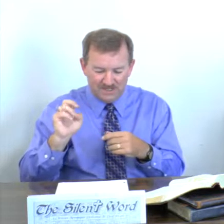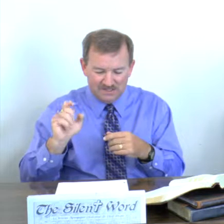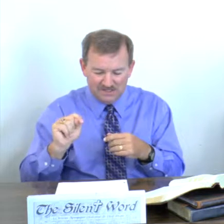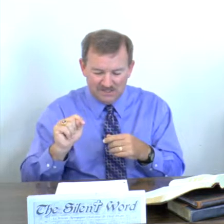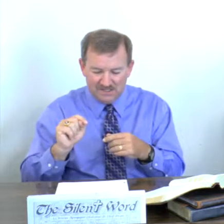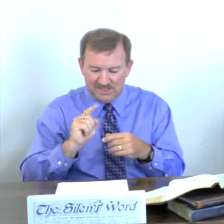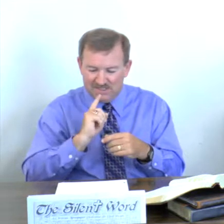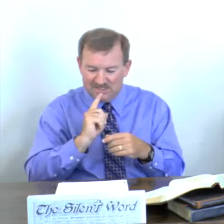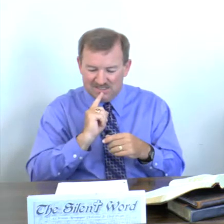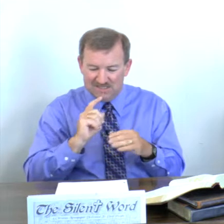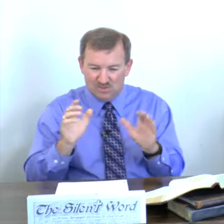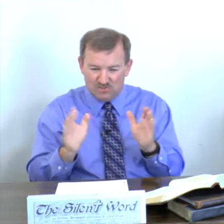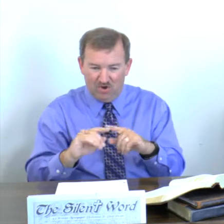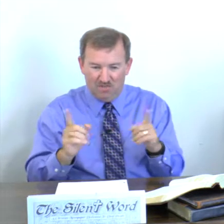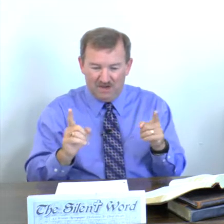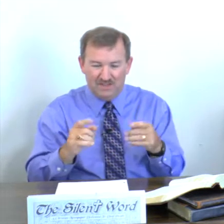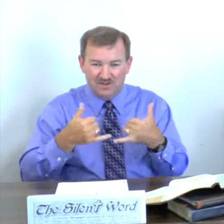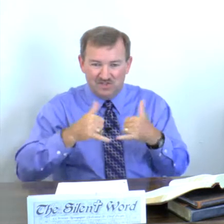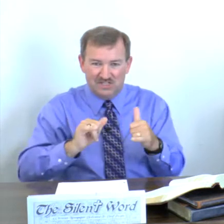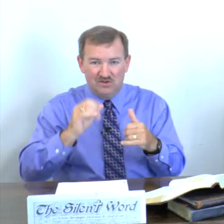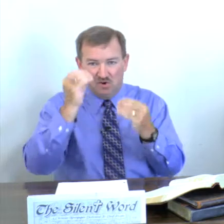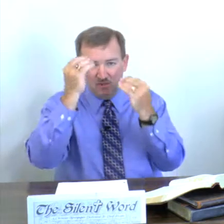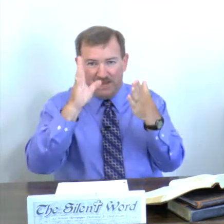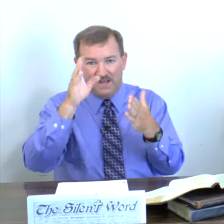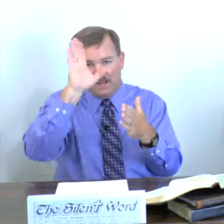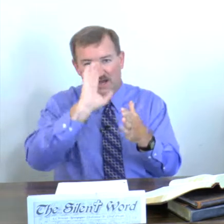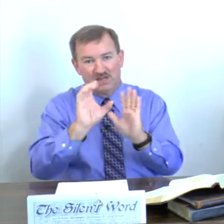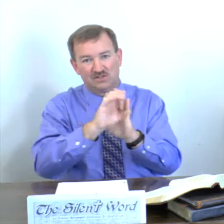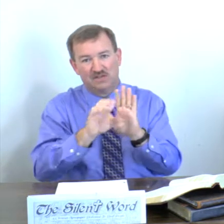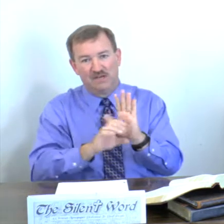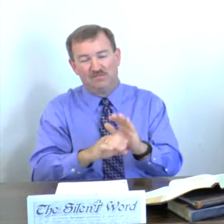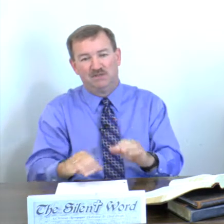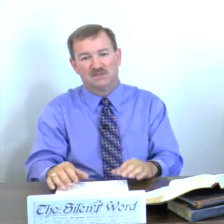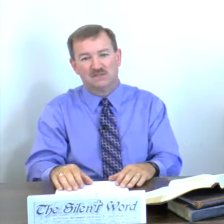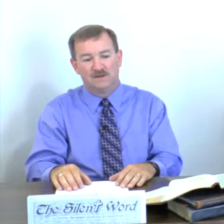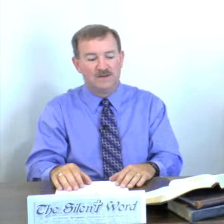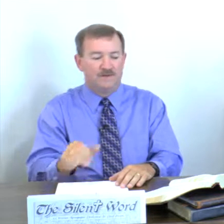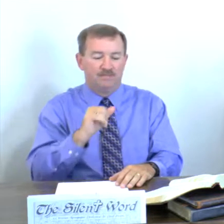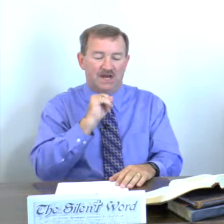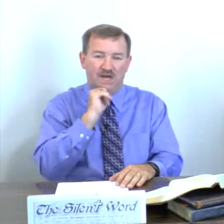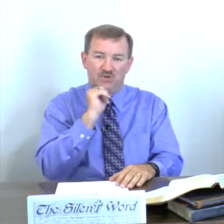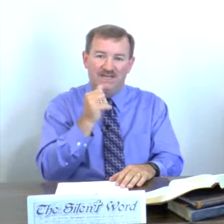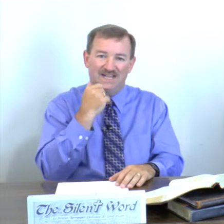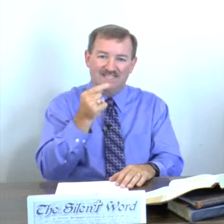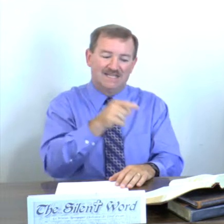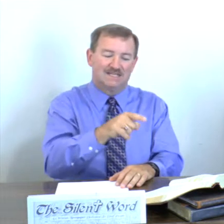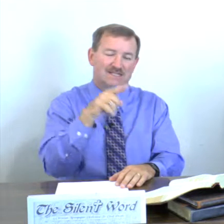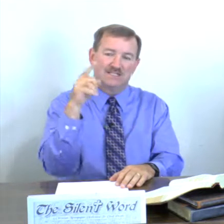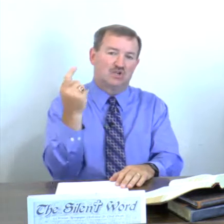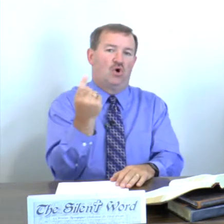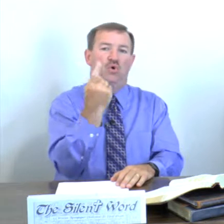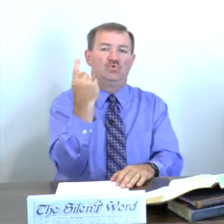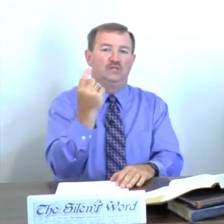remnant, is small, but they're still obeying God's commandments. Now, I would not say that this is only